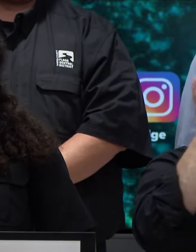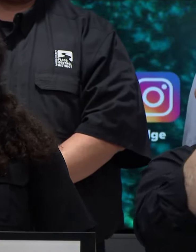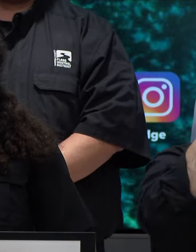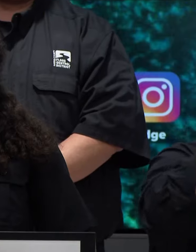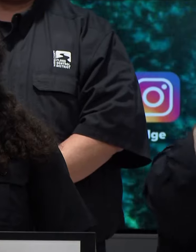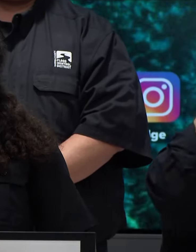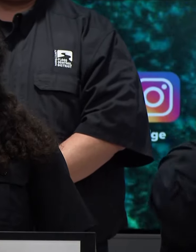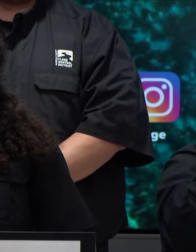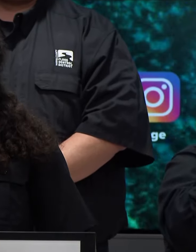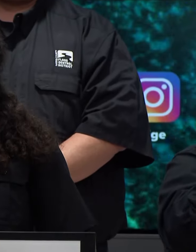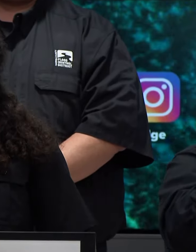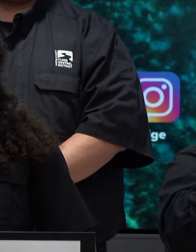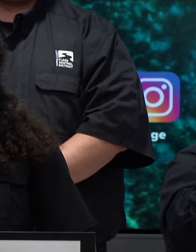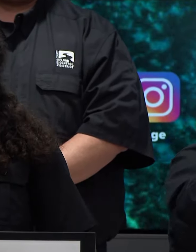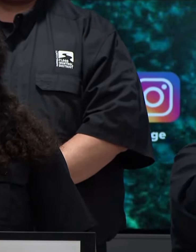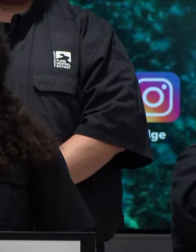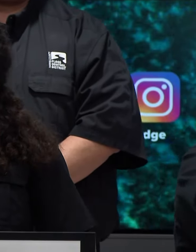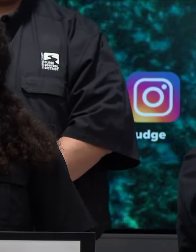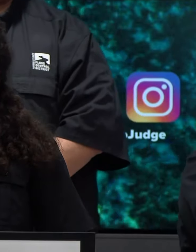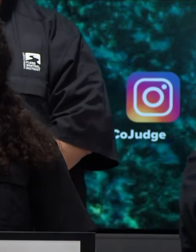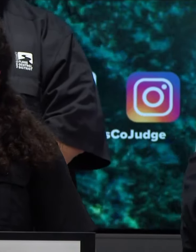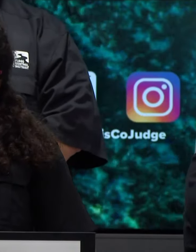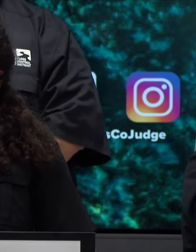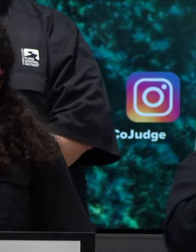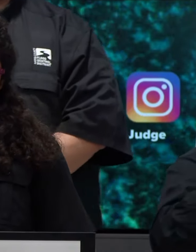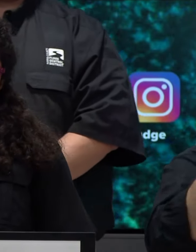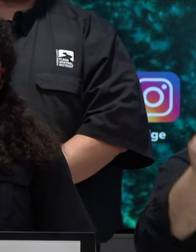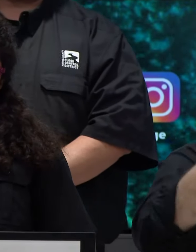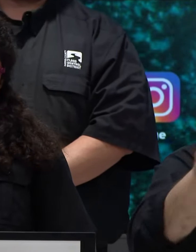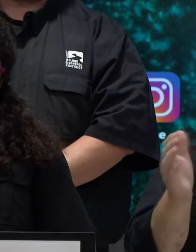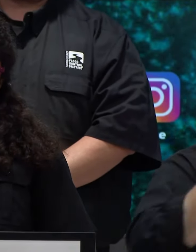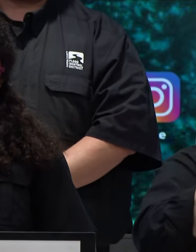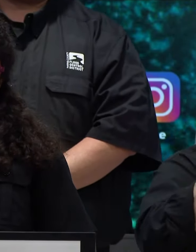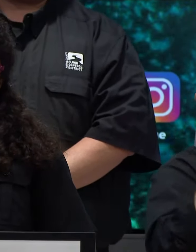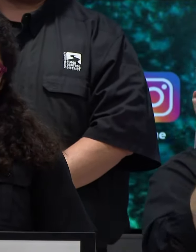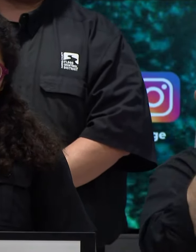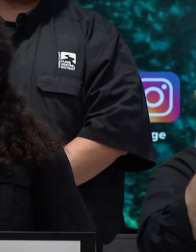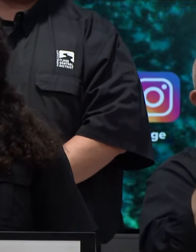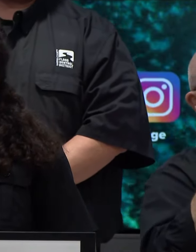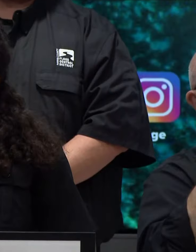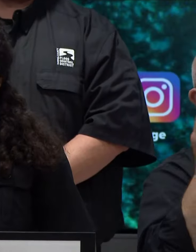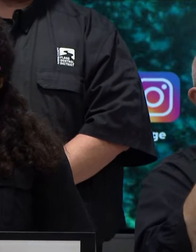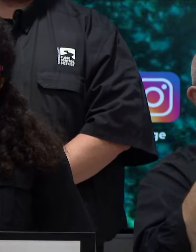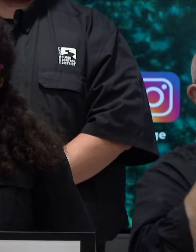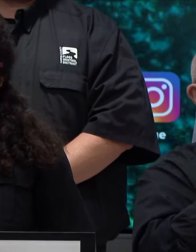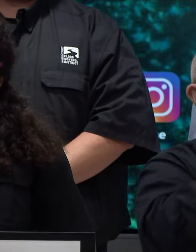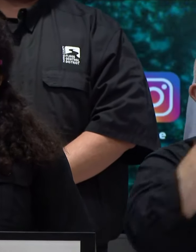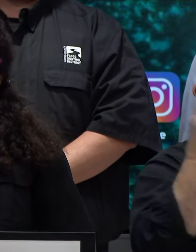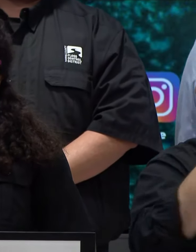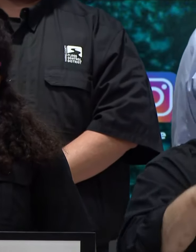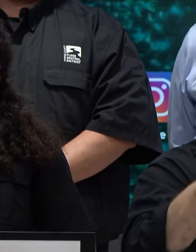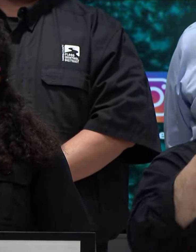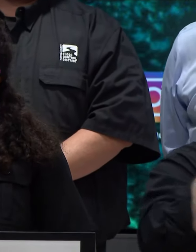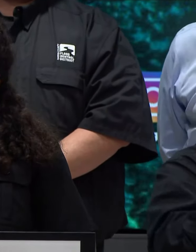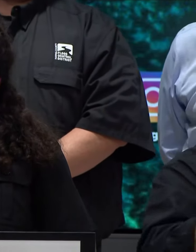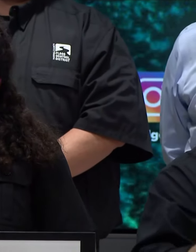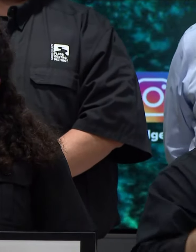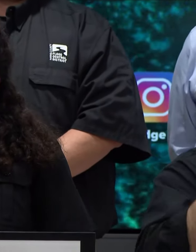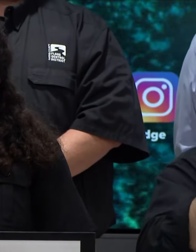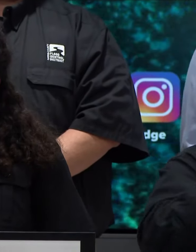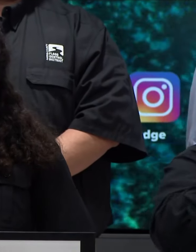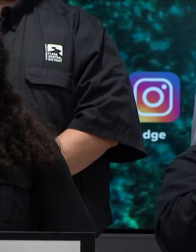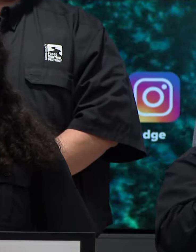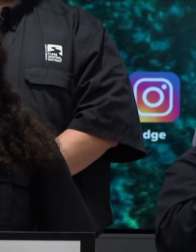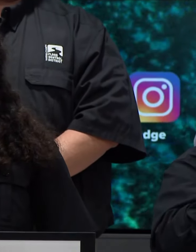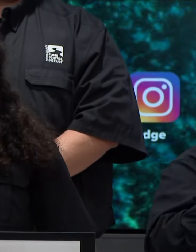half full. So sometimes we don't take those recommendations seriously. We figure we'll be okay, but that'll make it so much